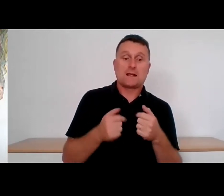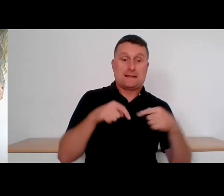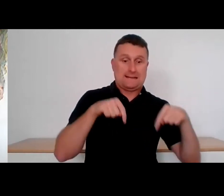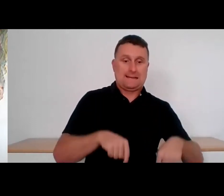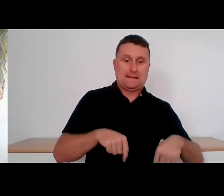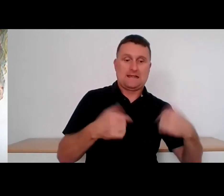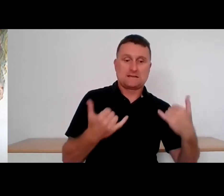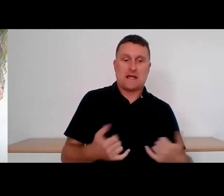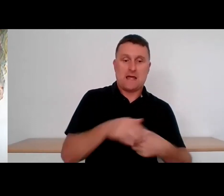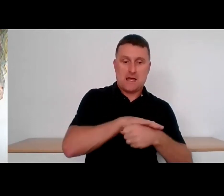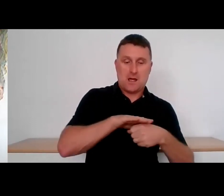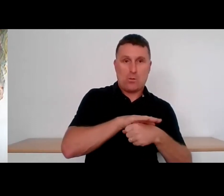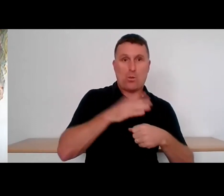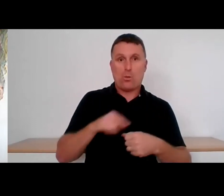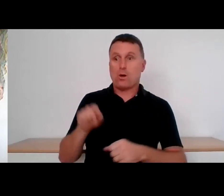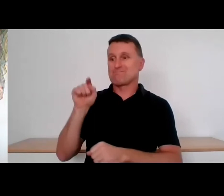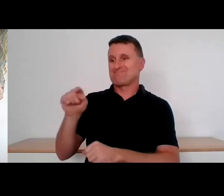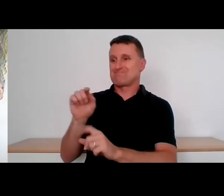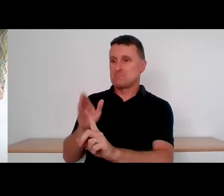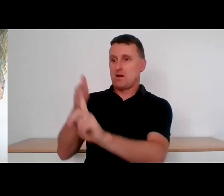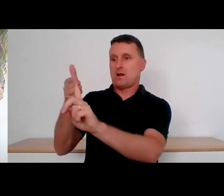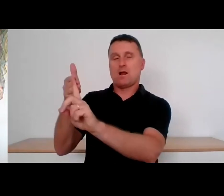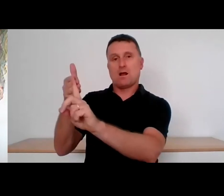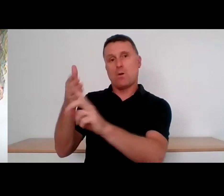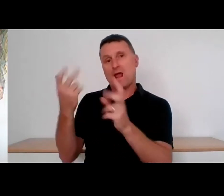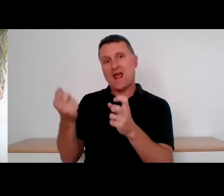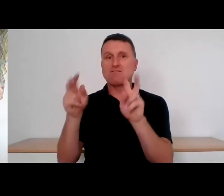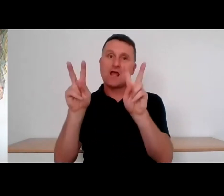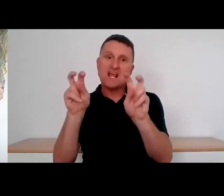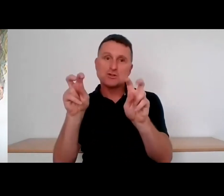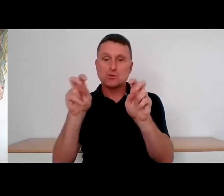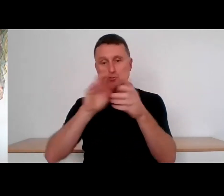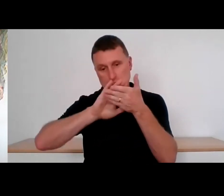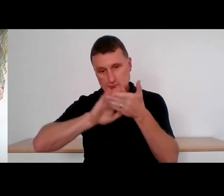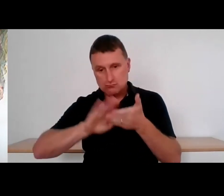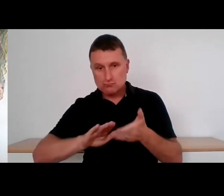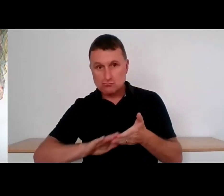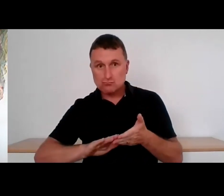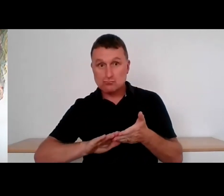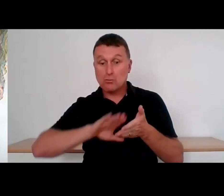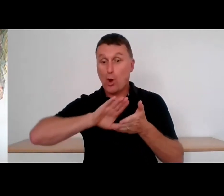issues associated with where you are in order to get to where you want to be.